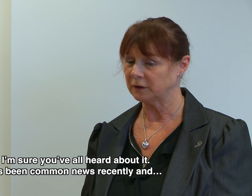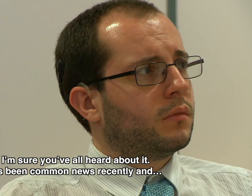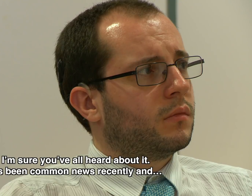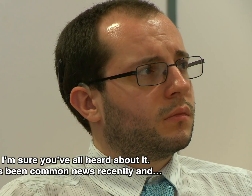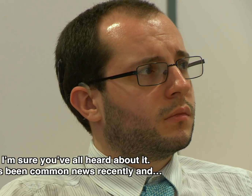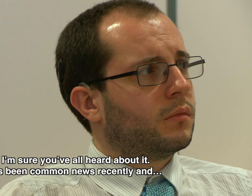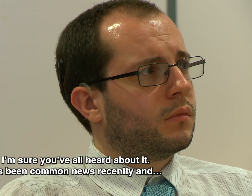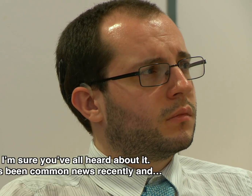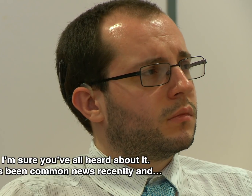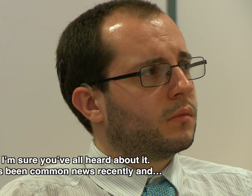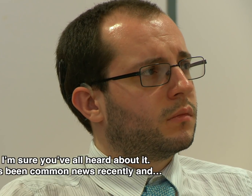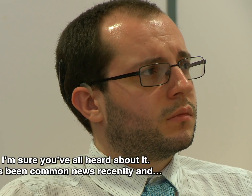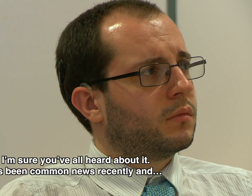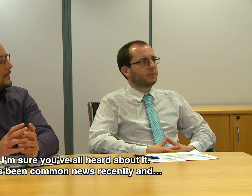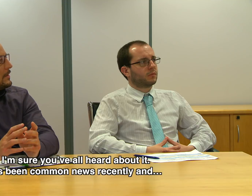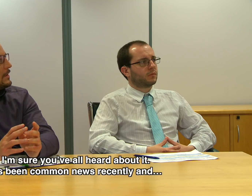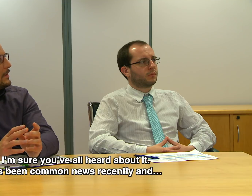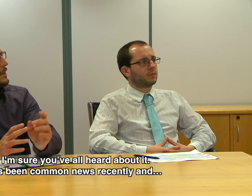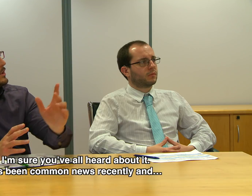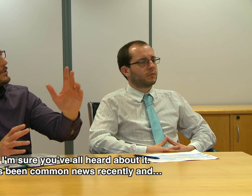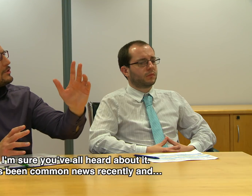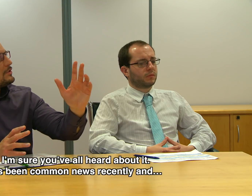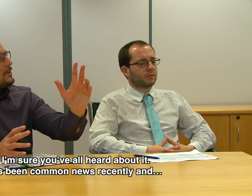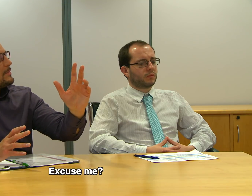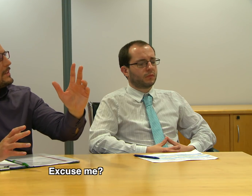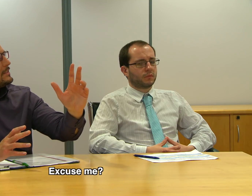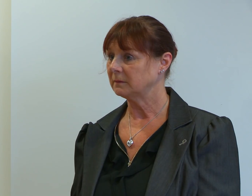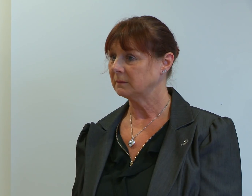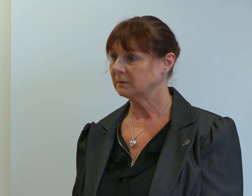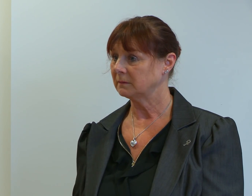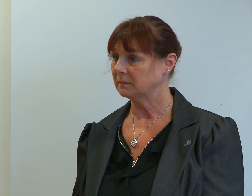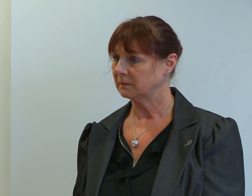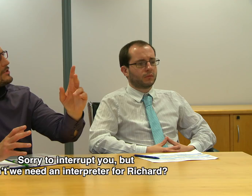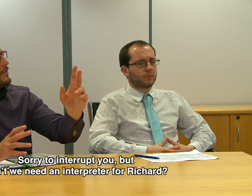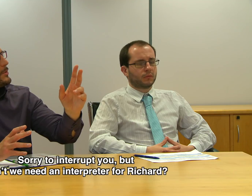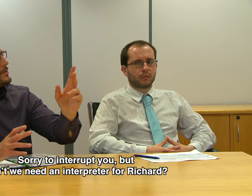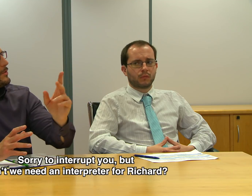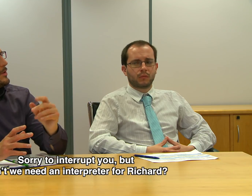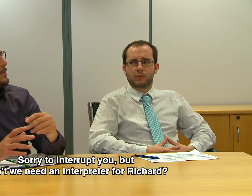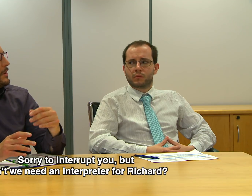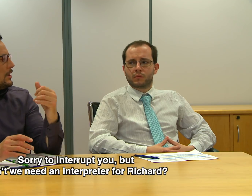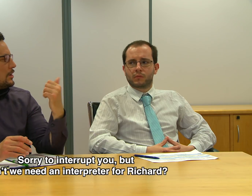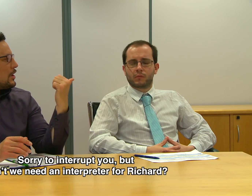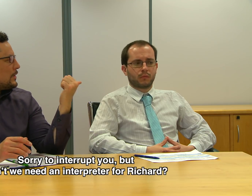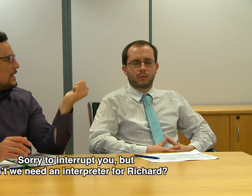heard about it. It's been common news recently. And Excuse me. Sorry to interrupt you, but don't we need